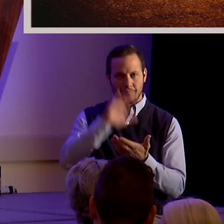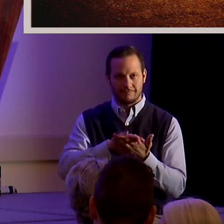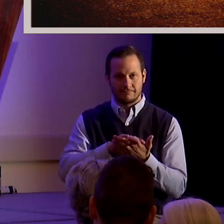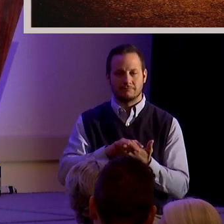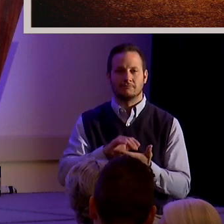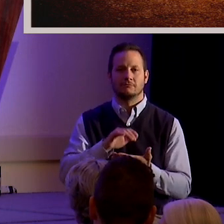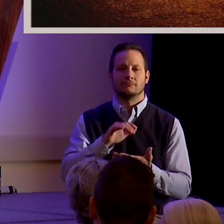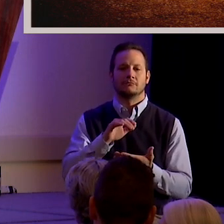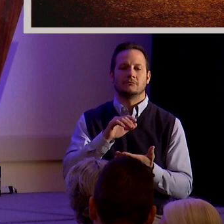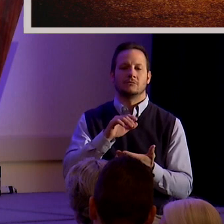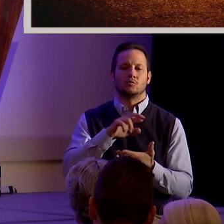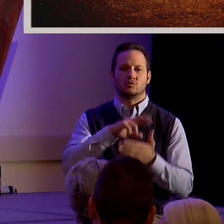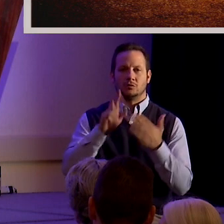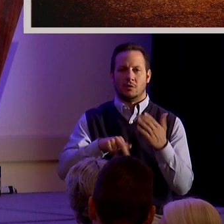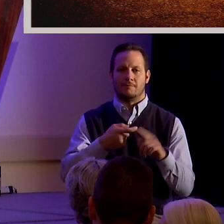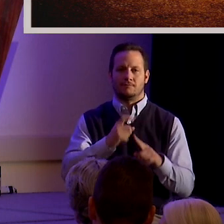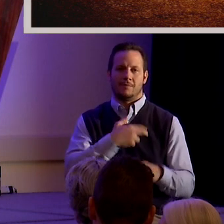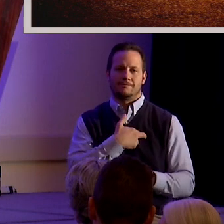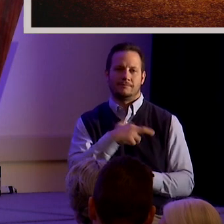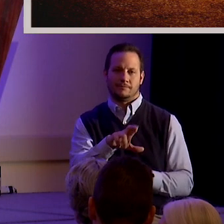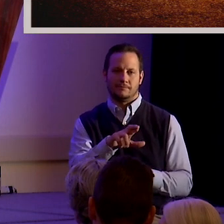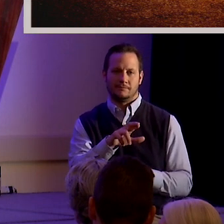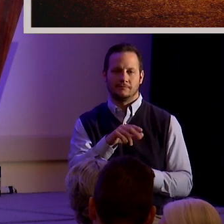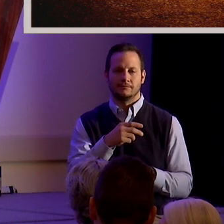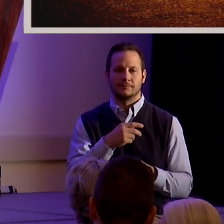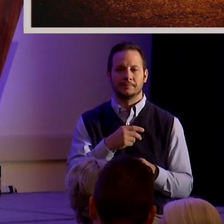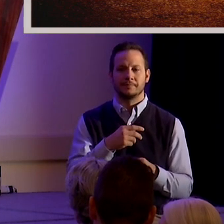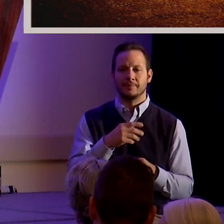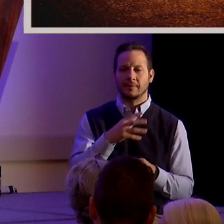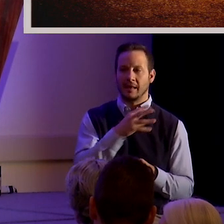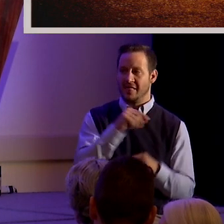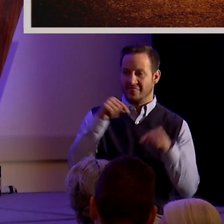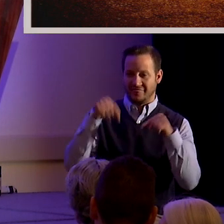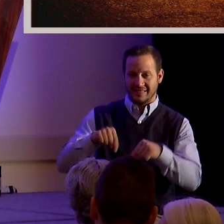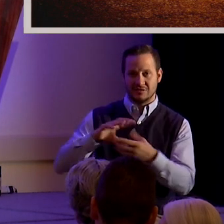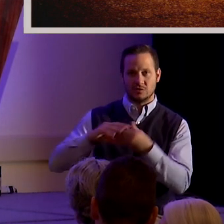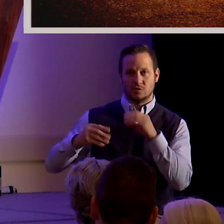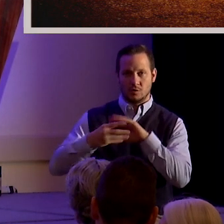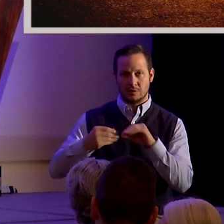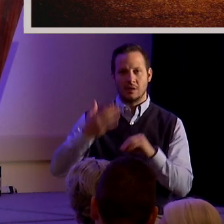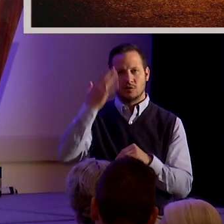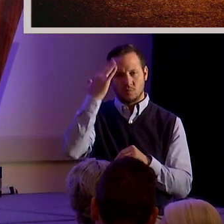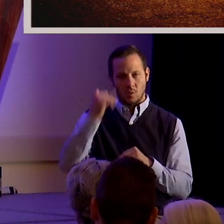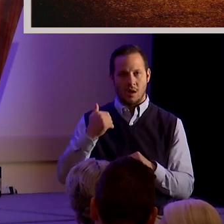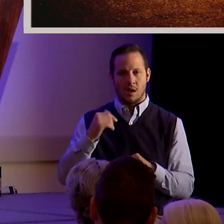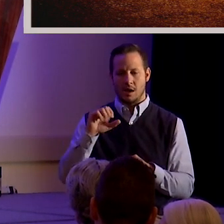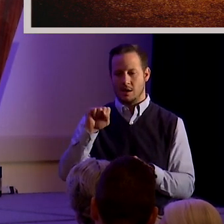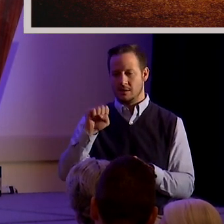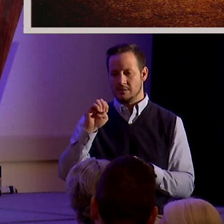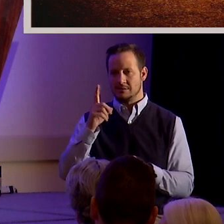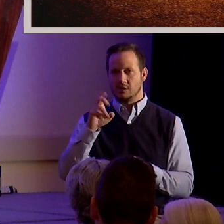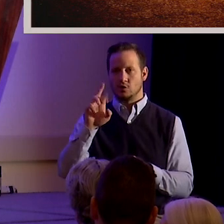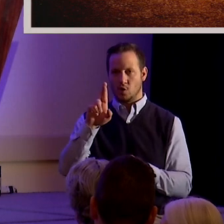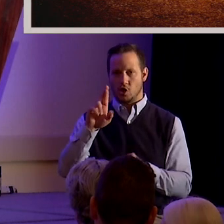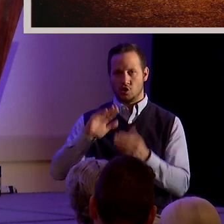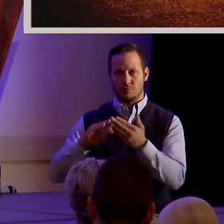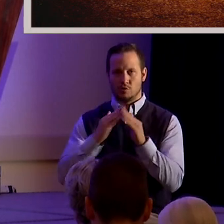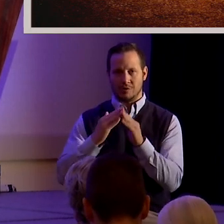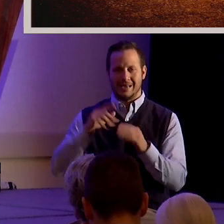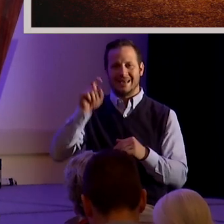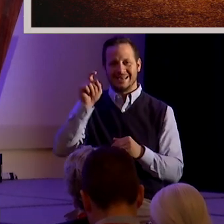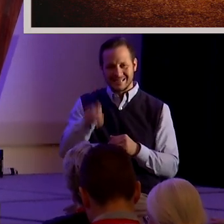of faith. And these stories, this is why the secular community needs Recovering from Religion. Thank you.